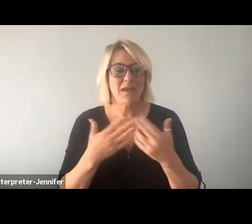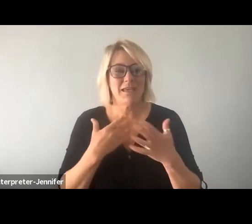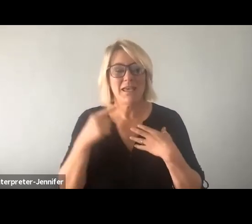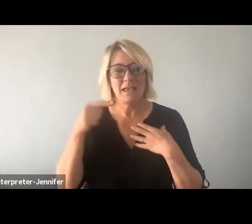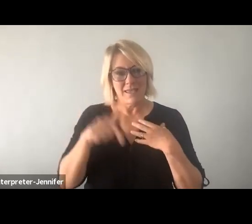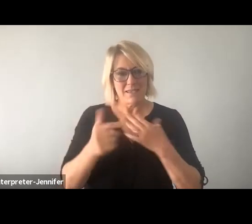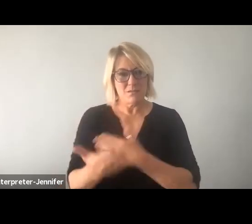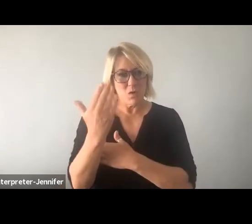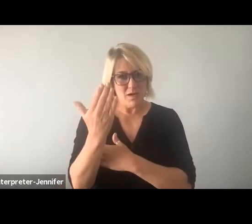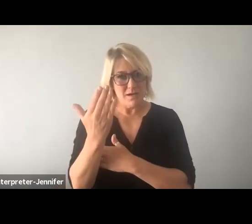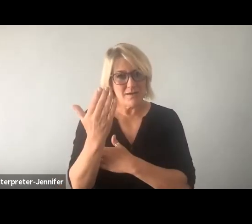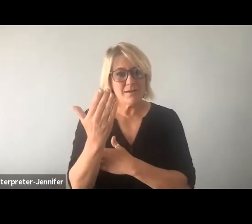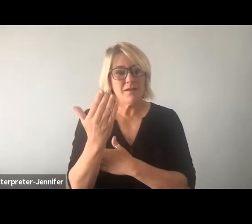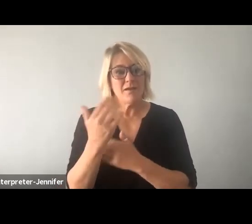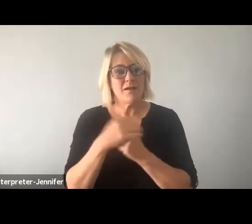are going to have